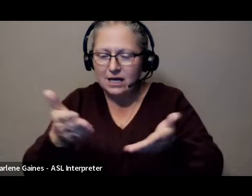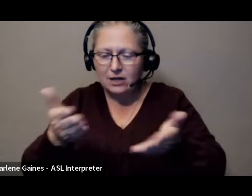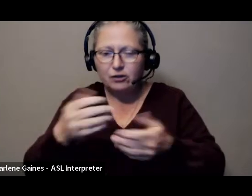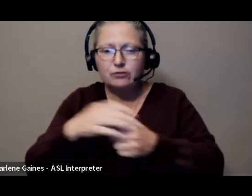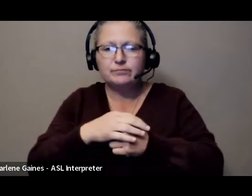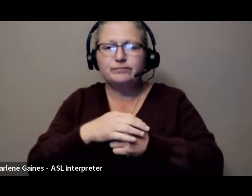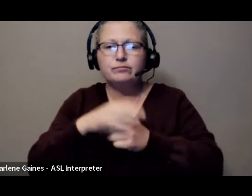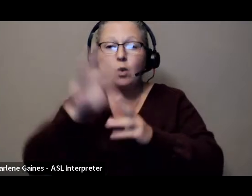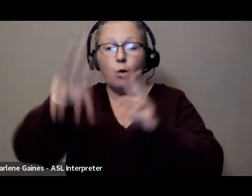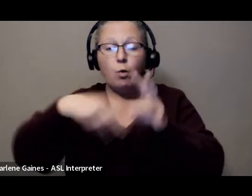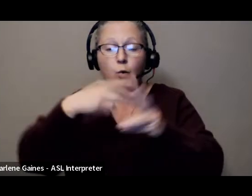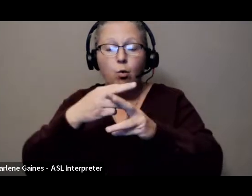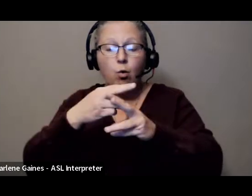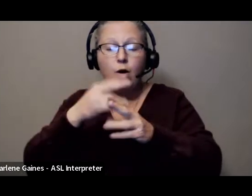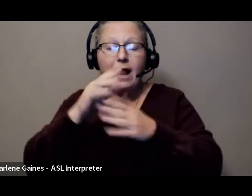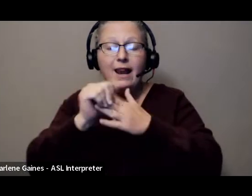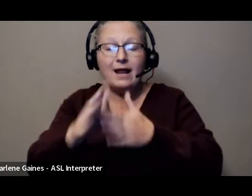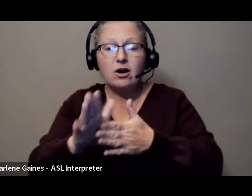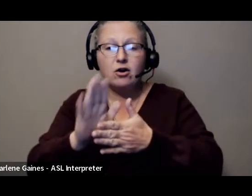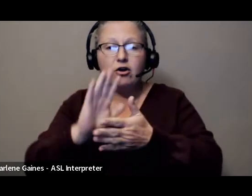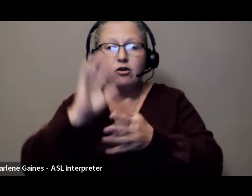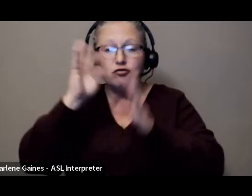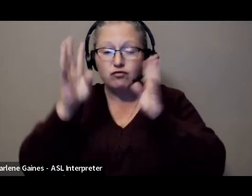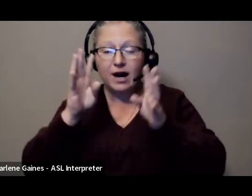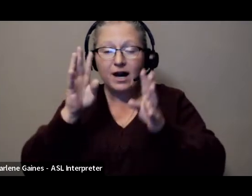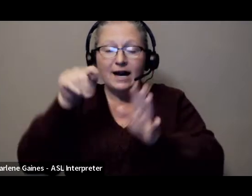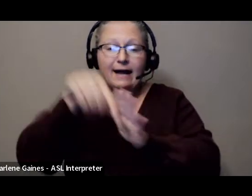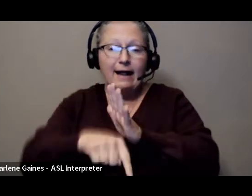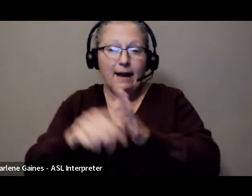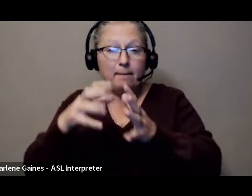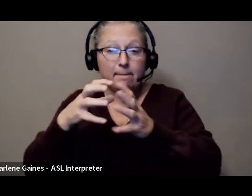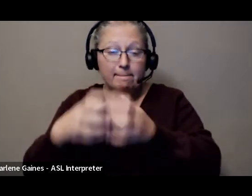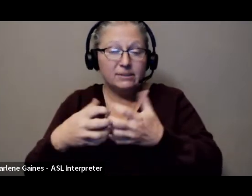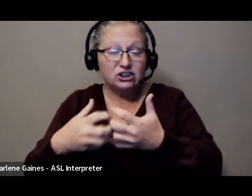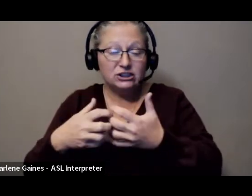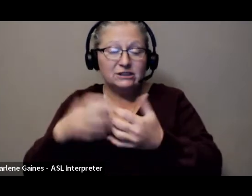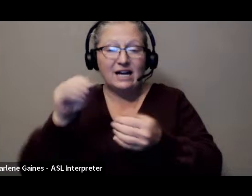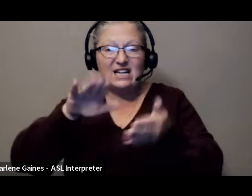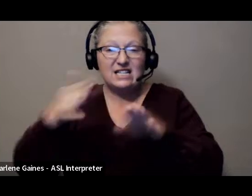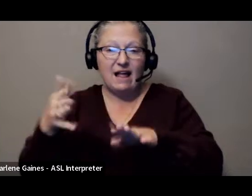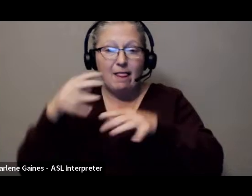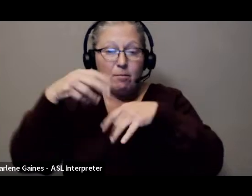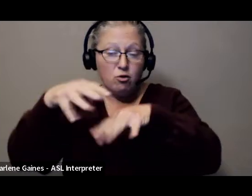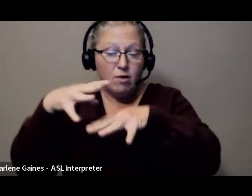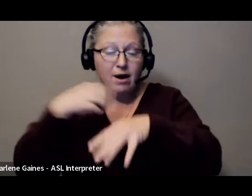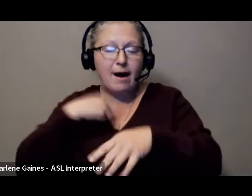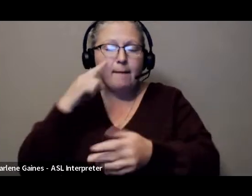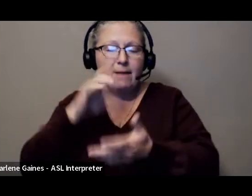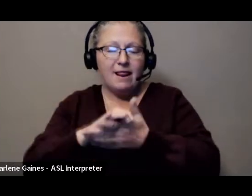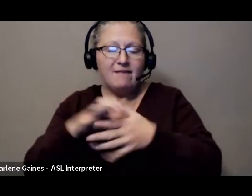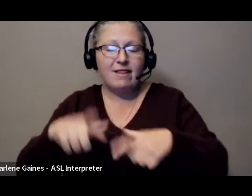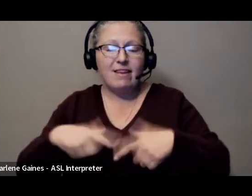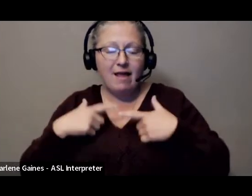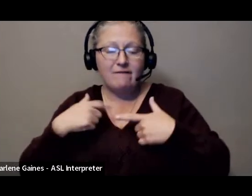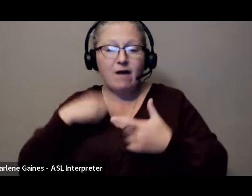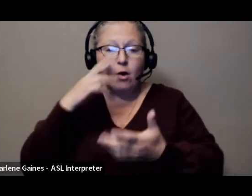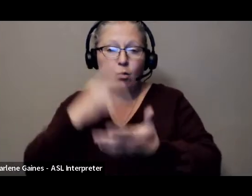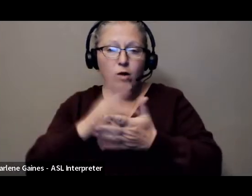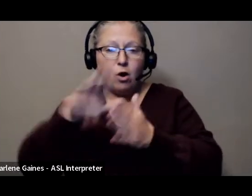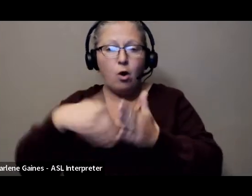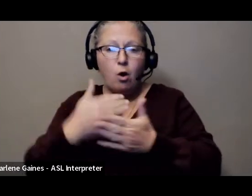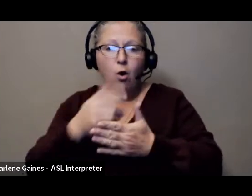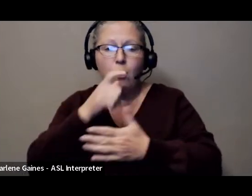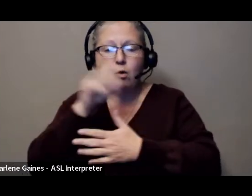world leaders have created a killing machine they cannot control. I bear witness to the death parade, and I still believe in life. I bear witness all martyrs